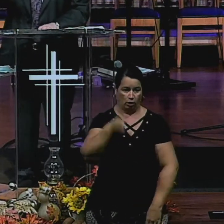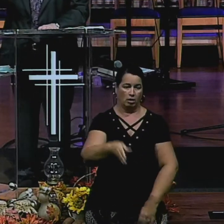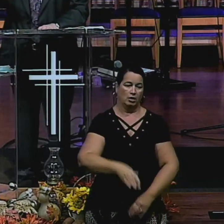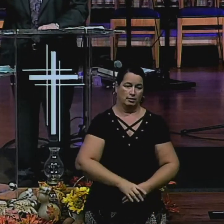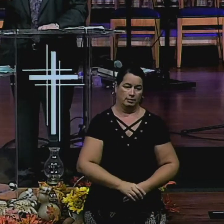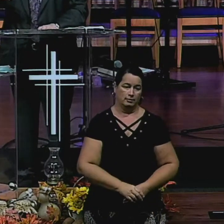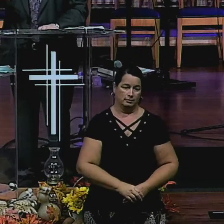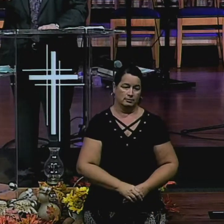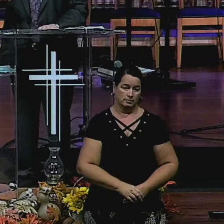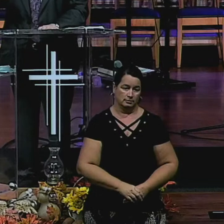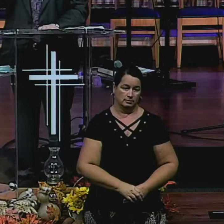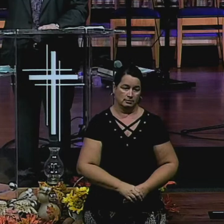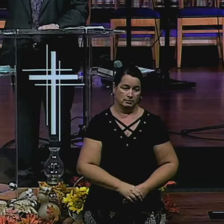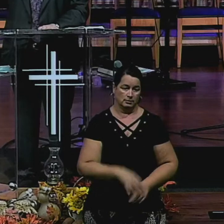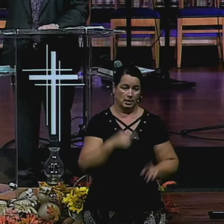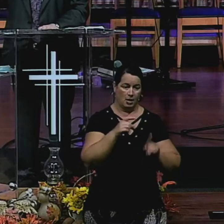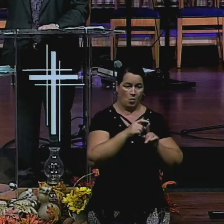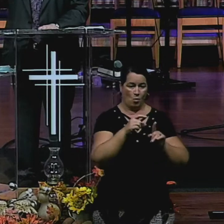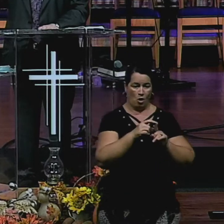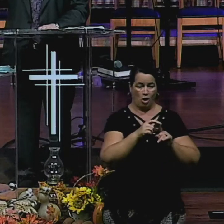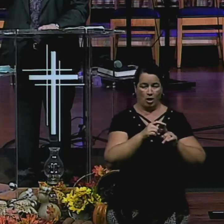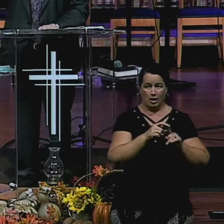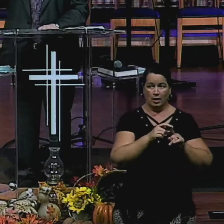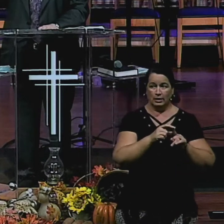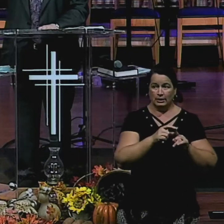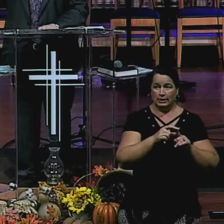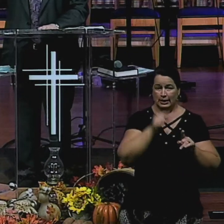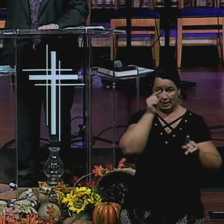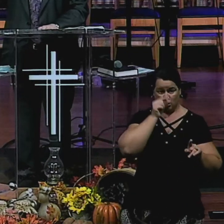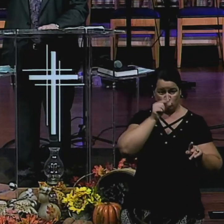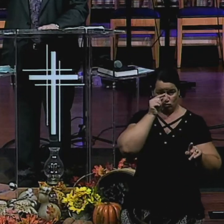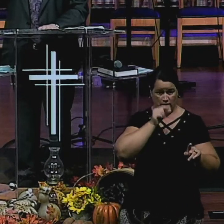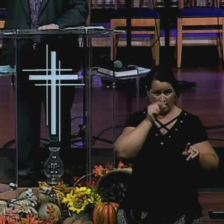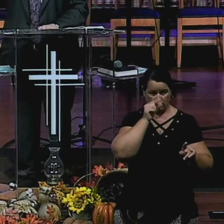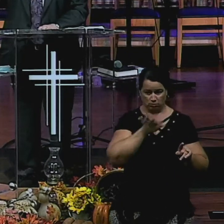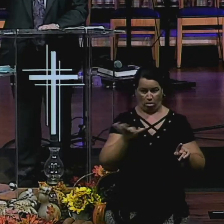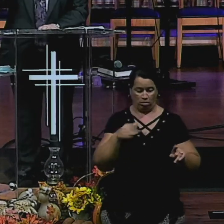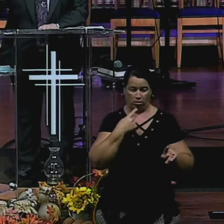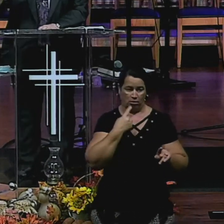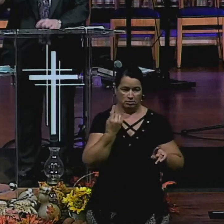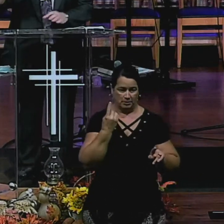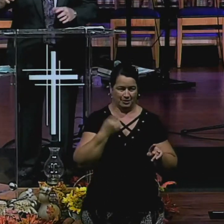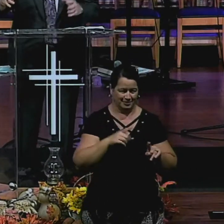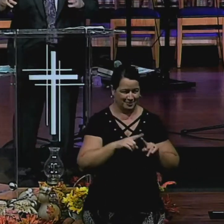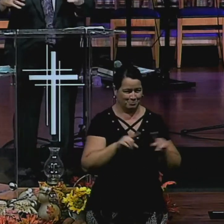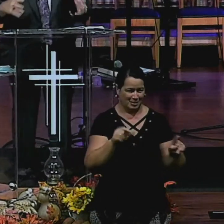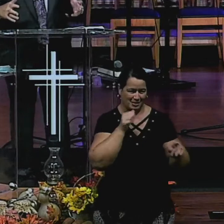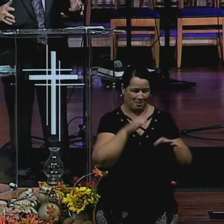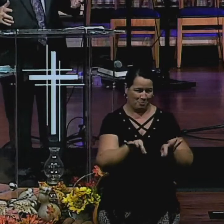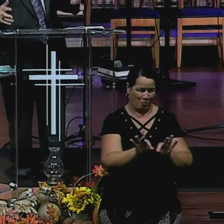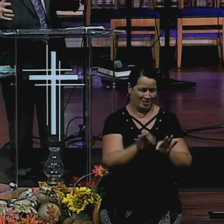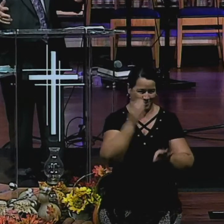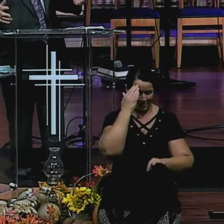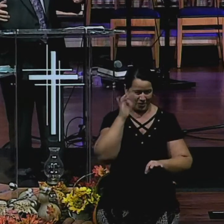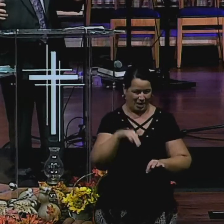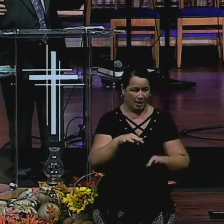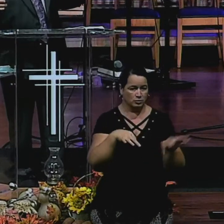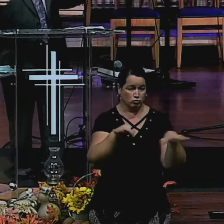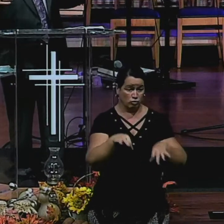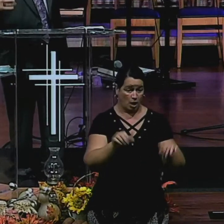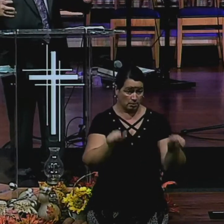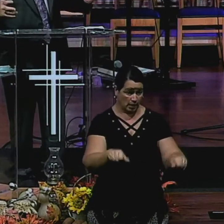this word, halasmos in the Greek, not important that you know that, can be described using the